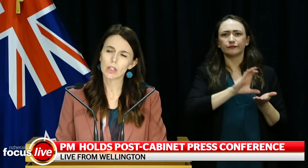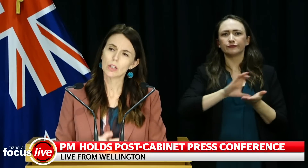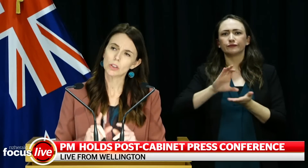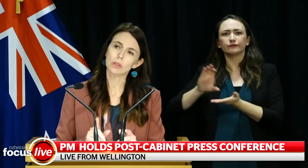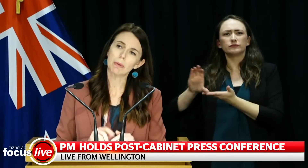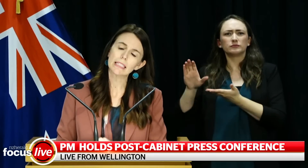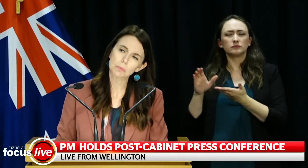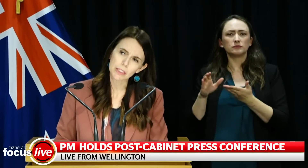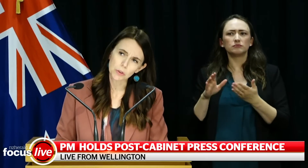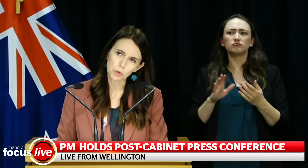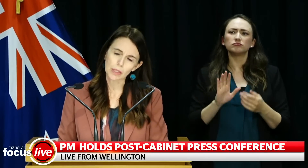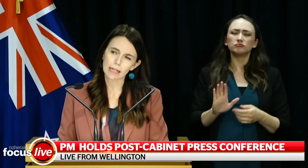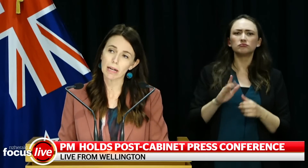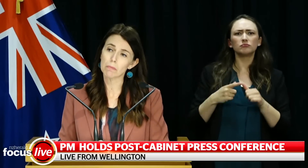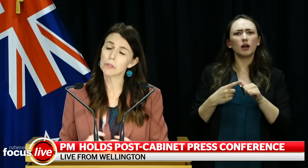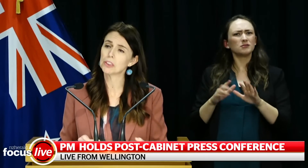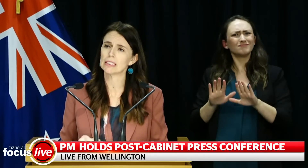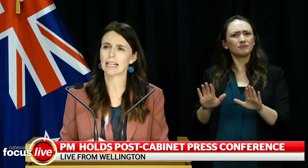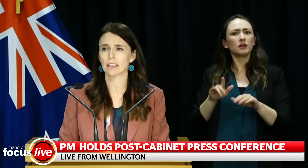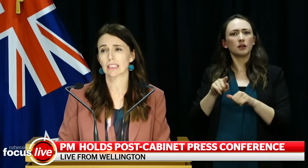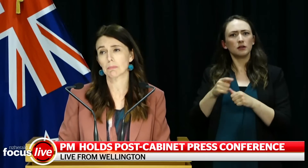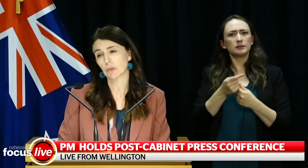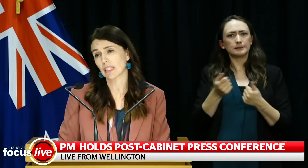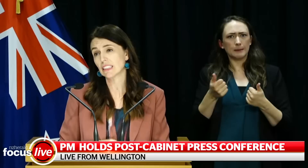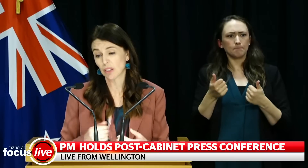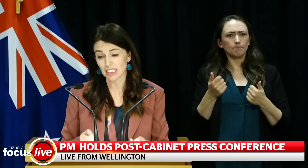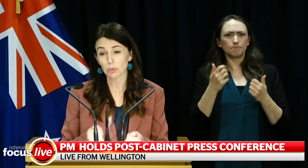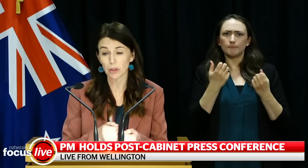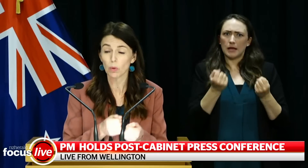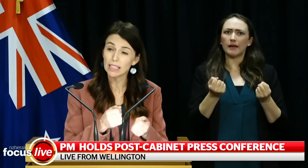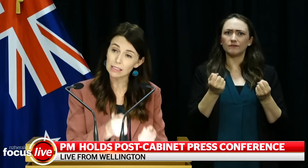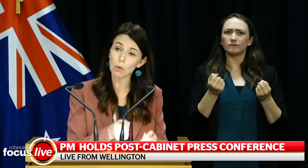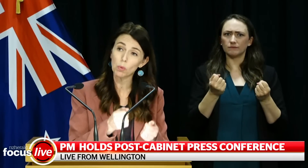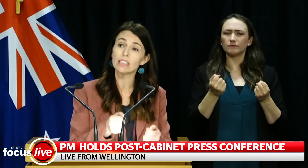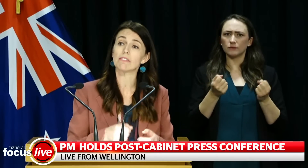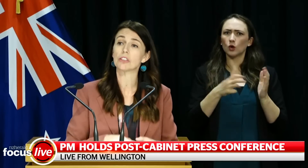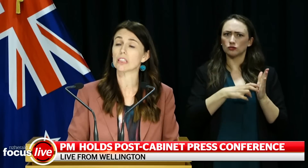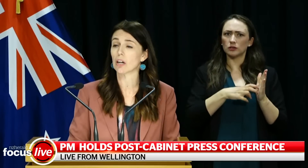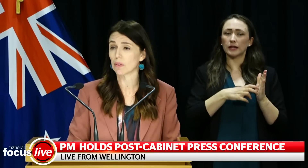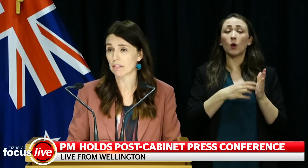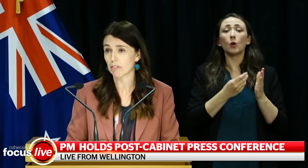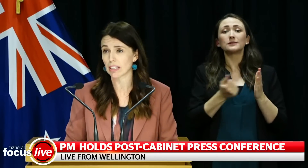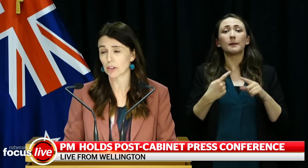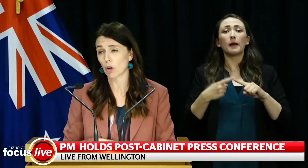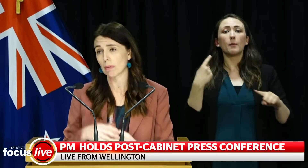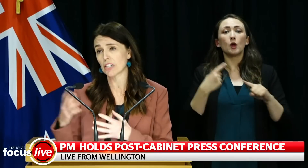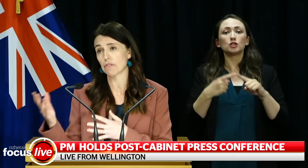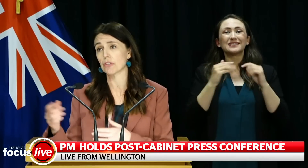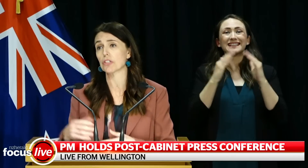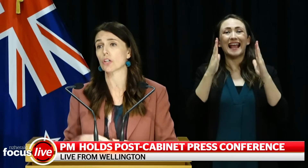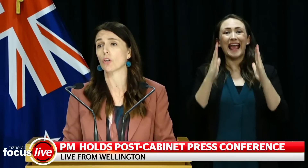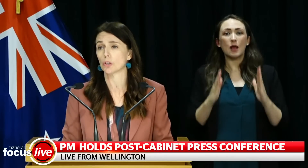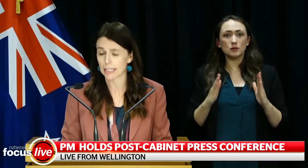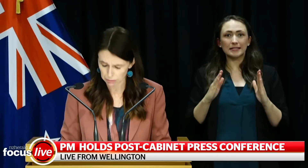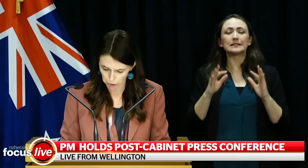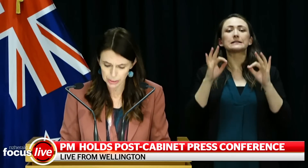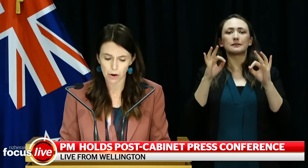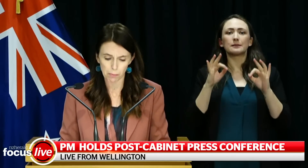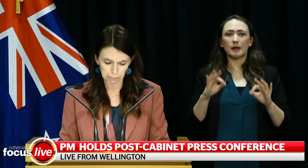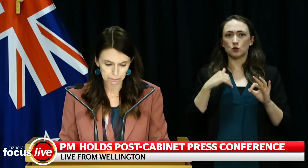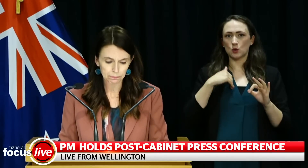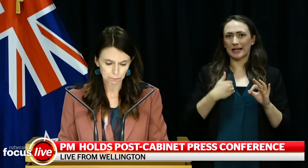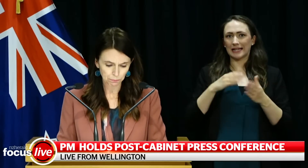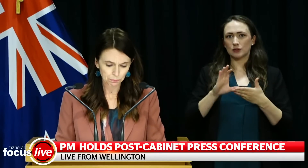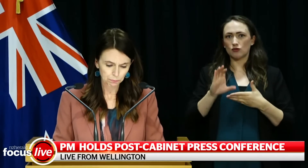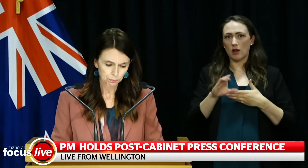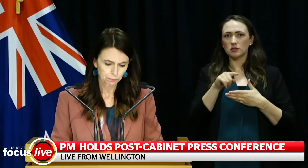well. So it depends whether you're talking about emergency housing special needs grants, where you're right, someone will individually go and then find their accommodation versus a contracted motel.